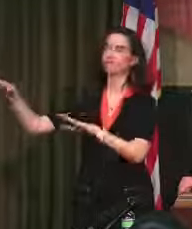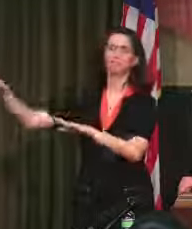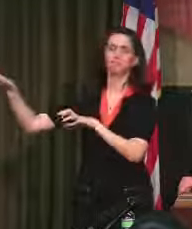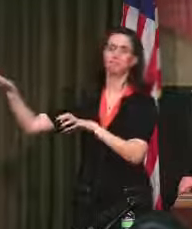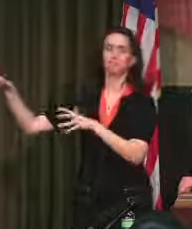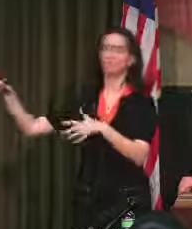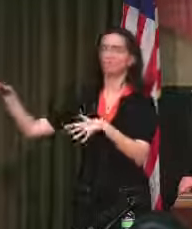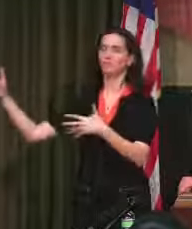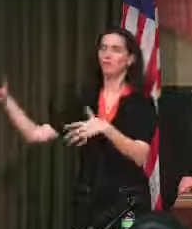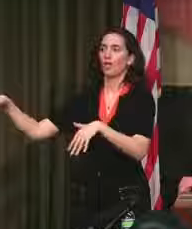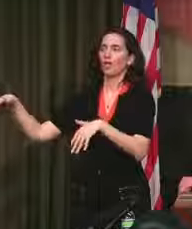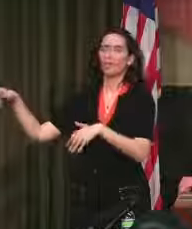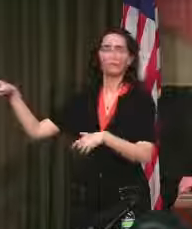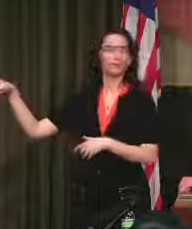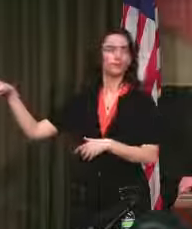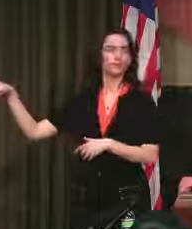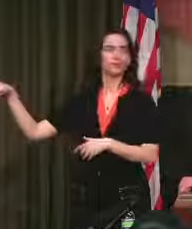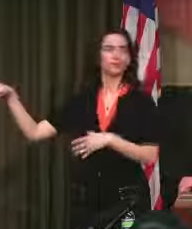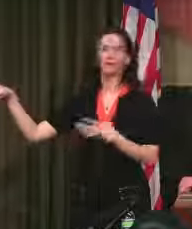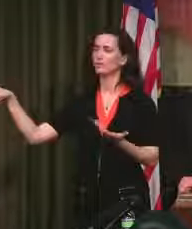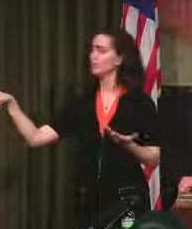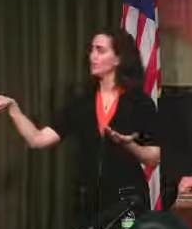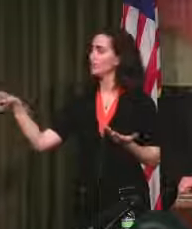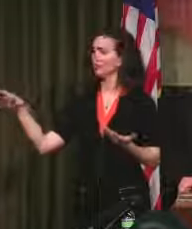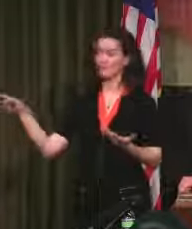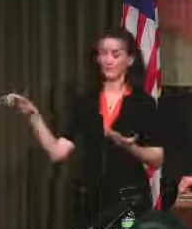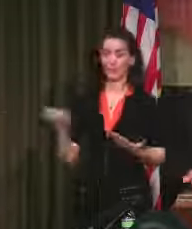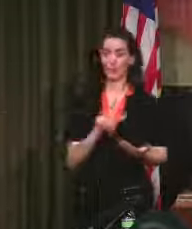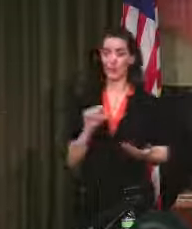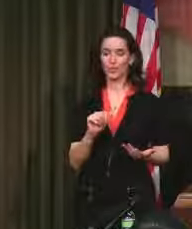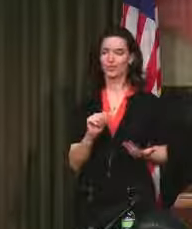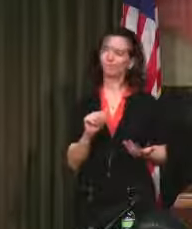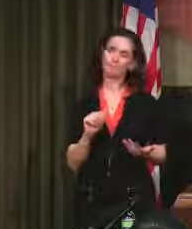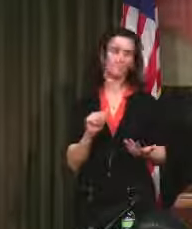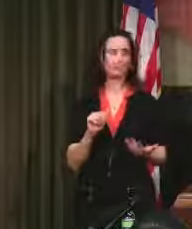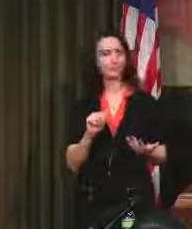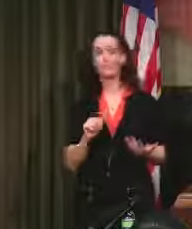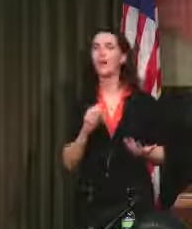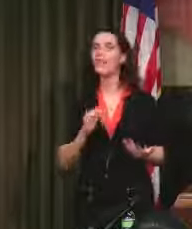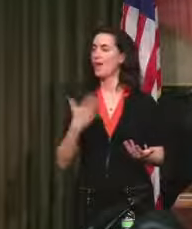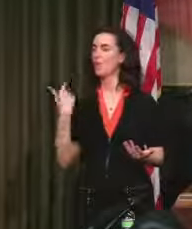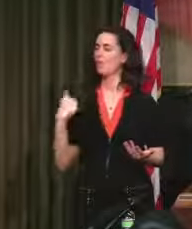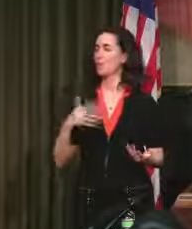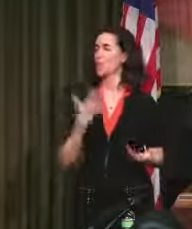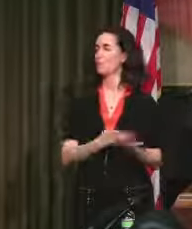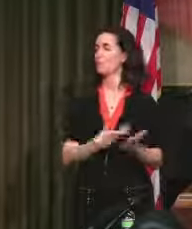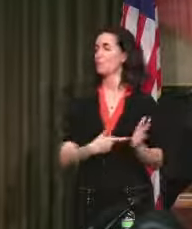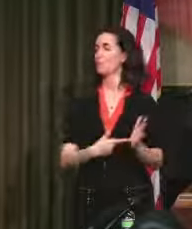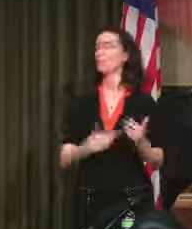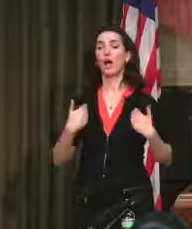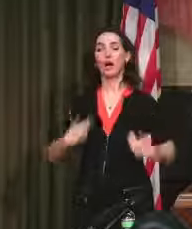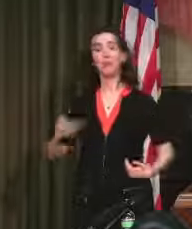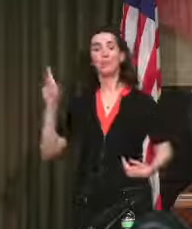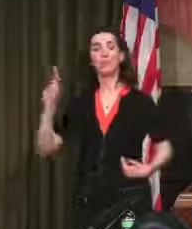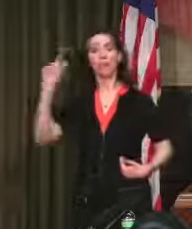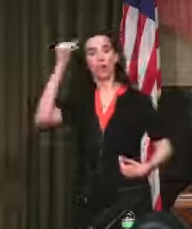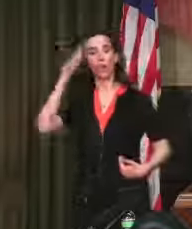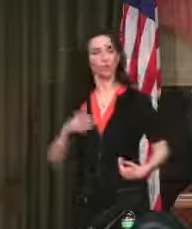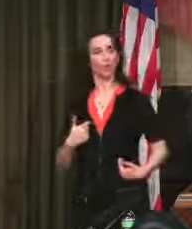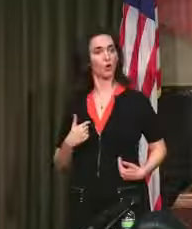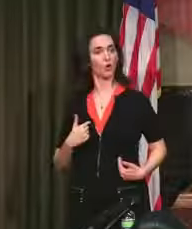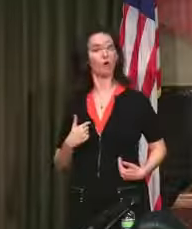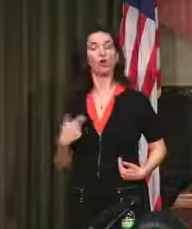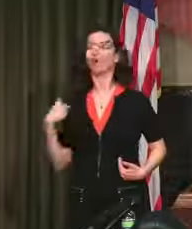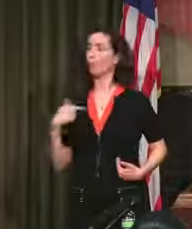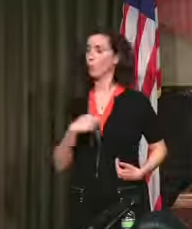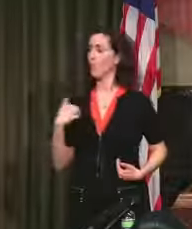paralyzed by dysfunction. That is not the case in Louisiana, and that is what we demonstrated. Look, I'm a Democratic governor. We've got